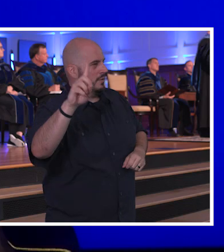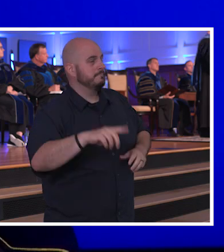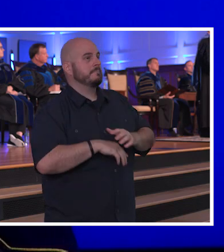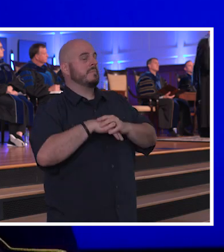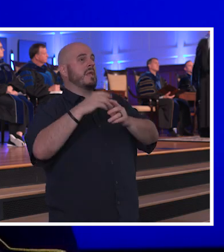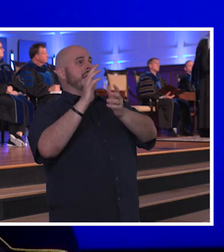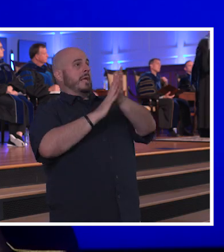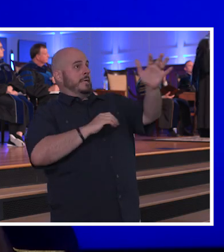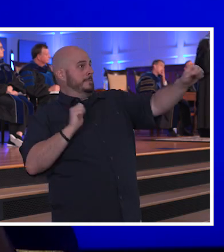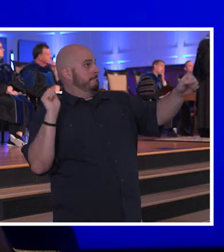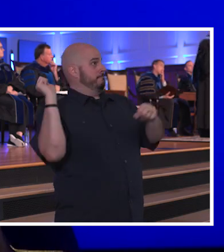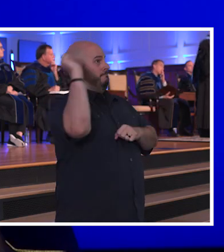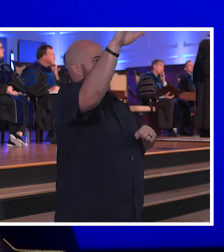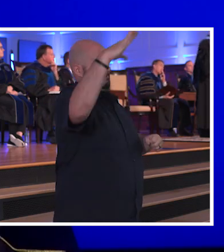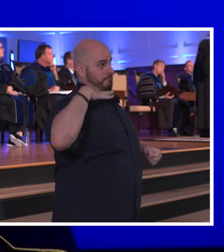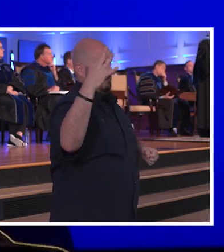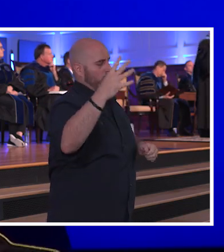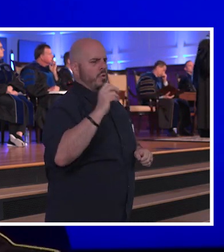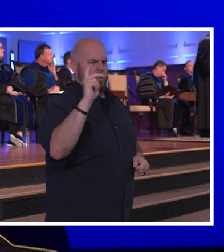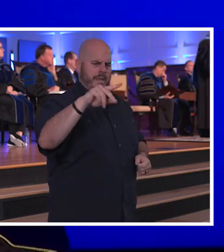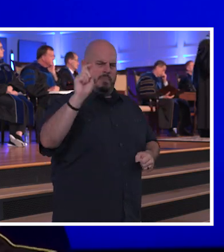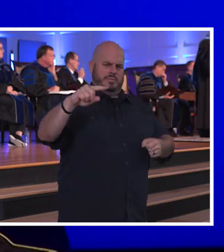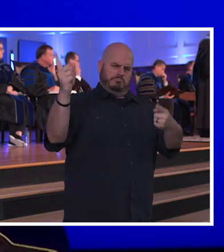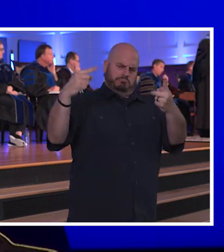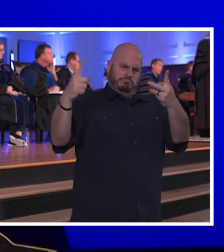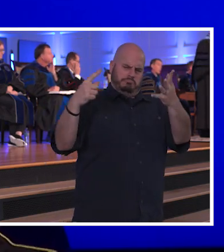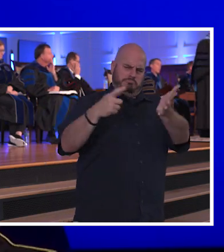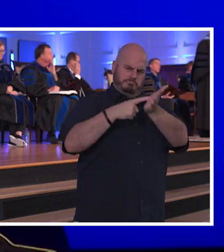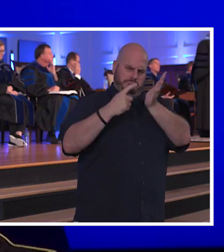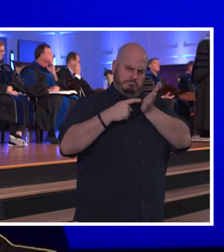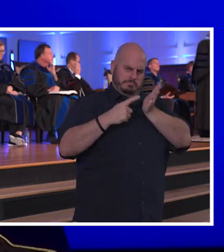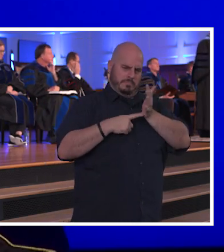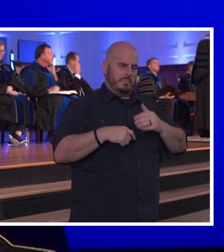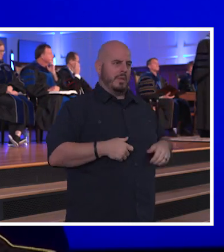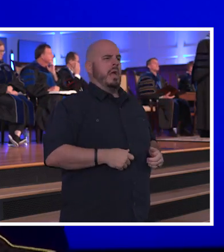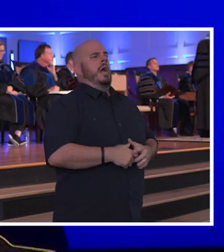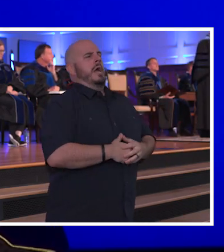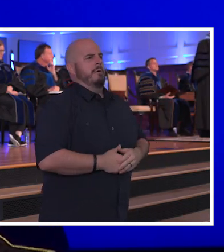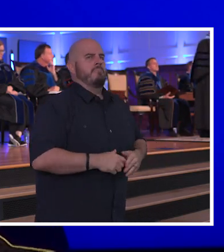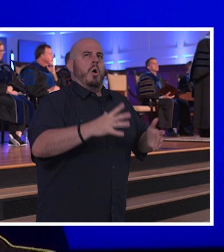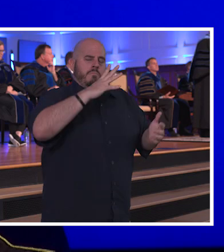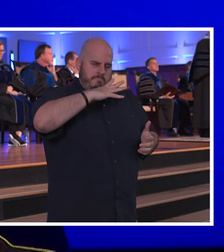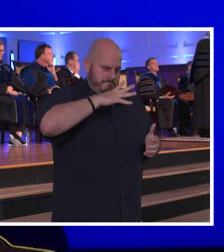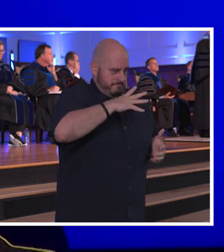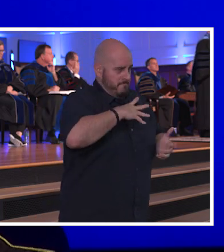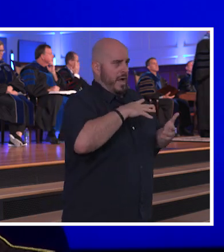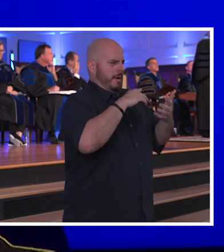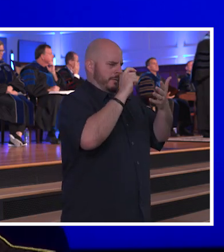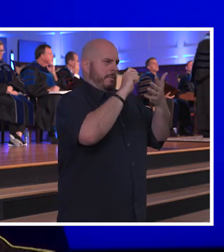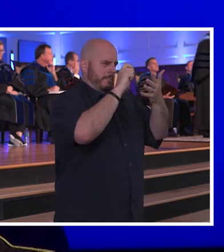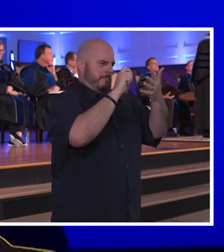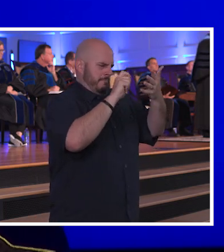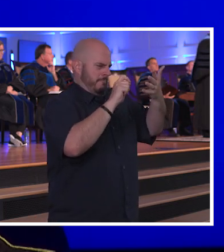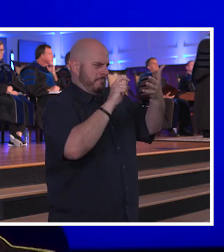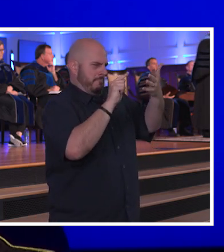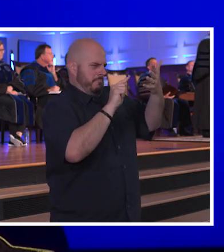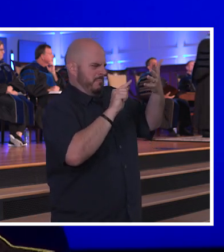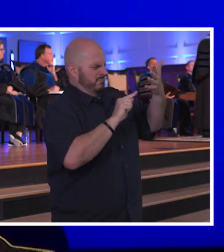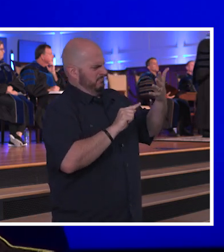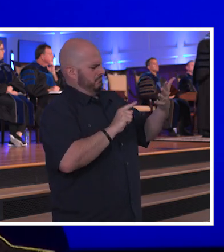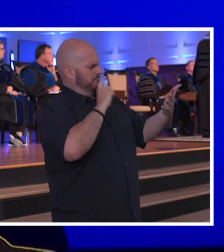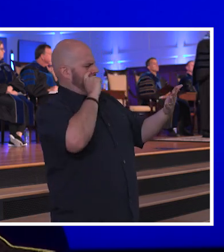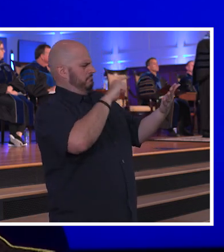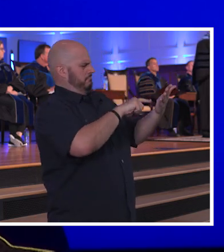of prerequisites. I don't disagree with that at all. And she began to note what was on that list and recognized that she